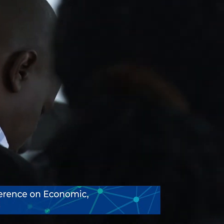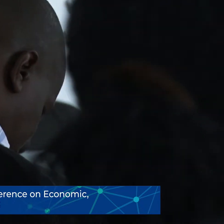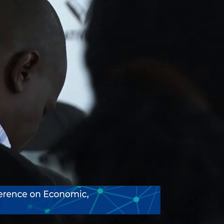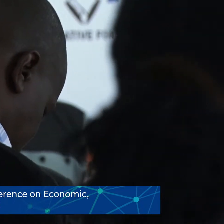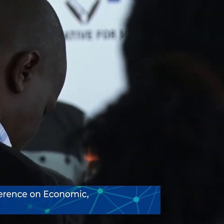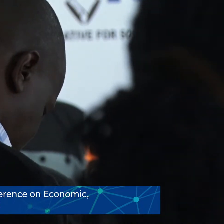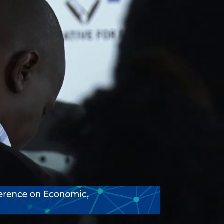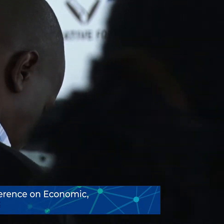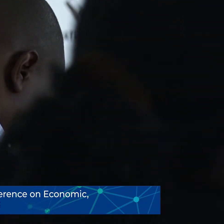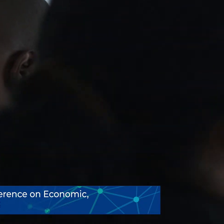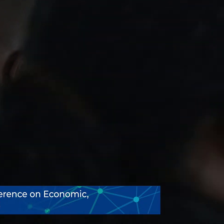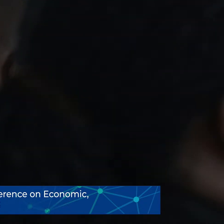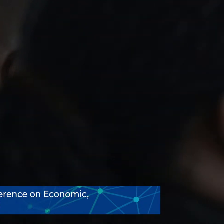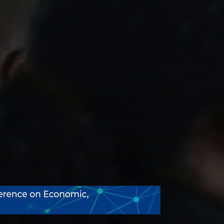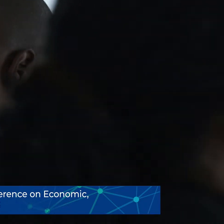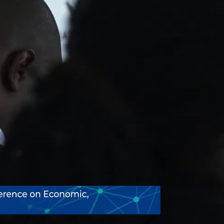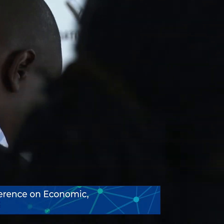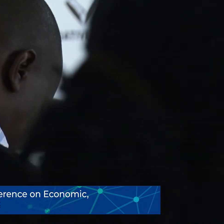tuajibike,